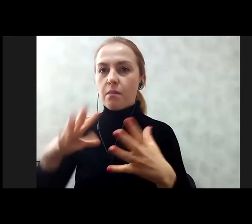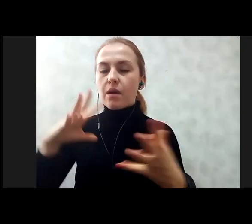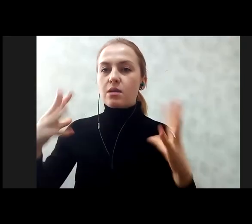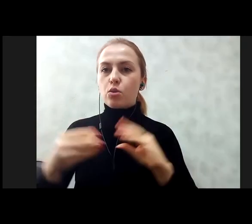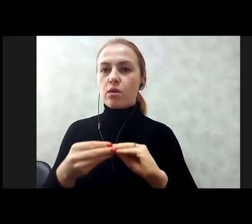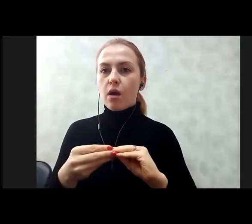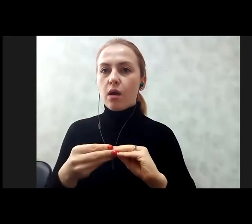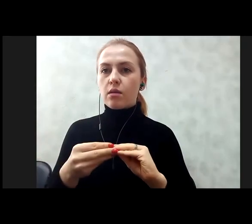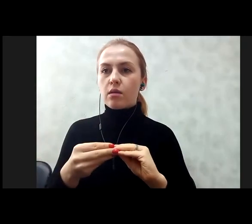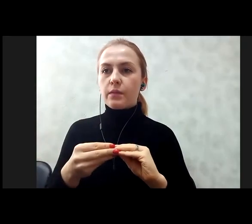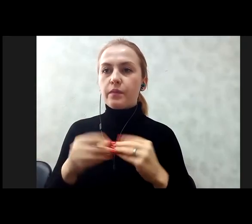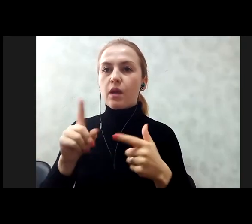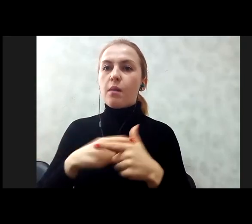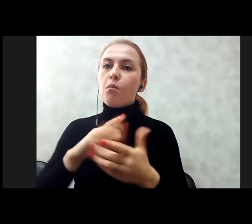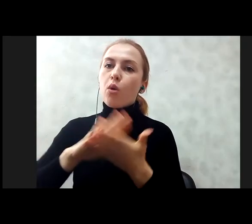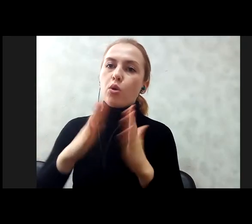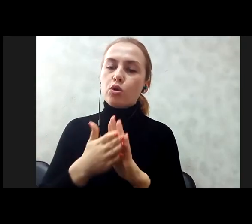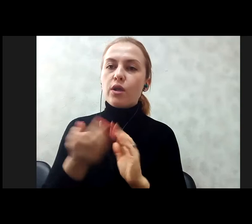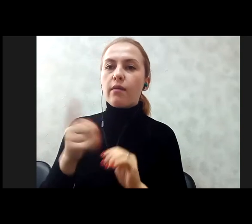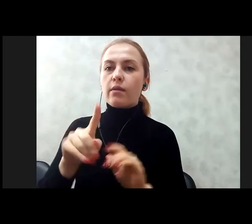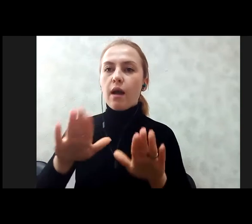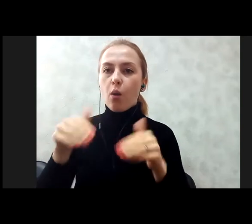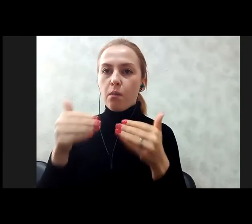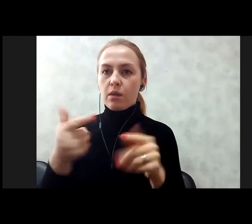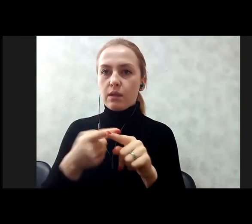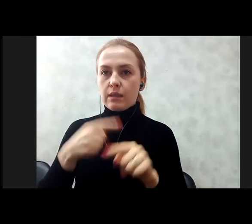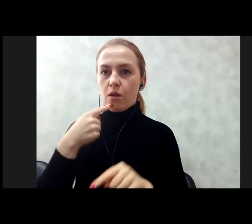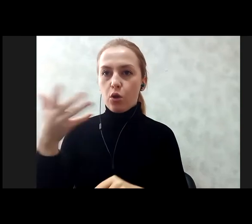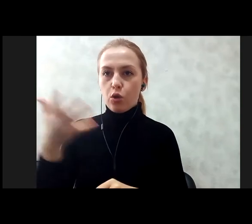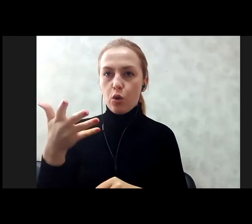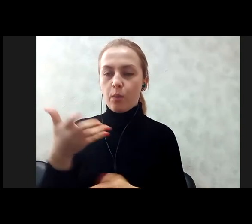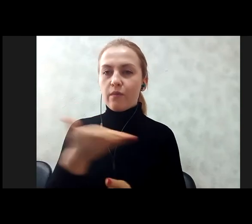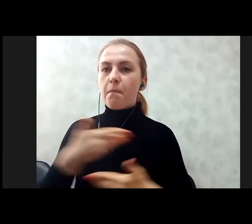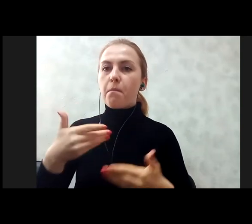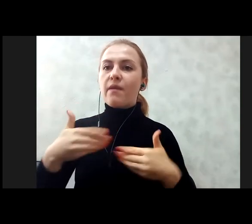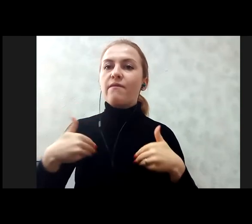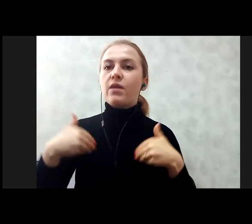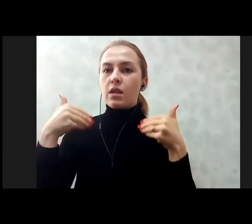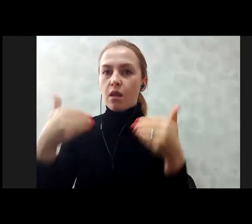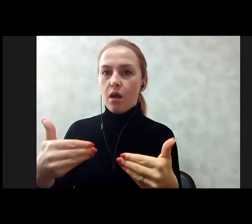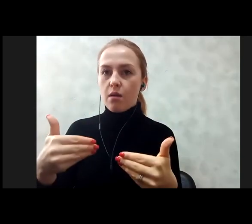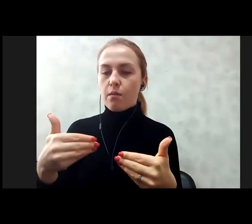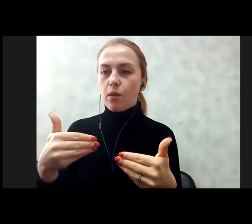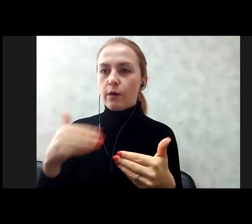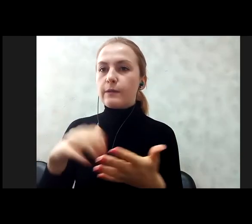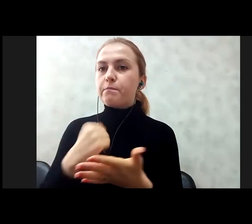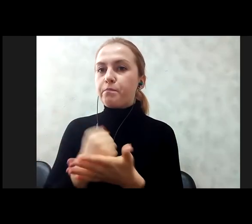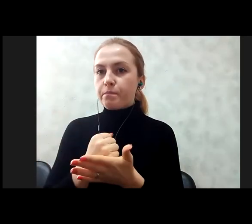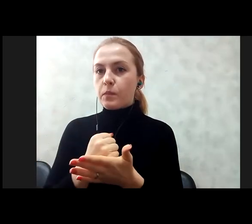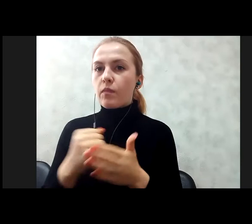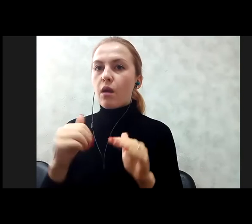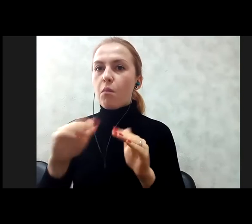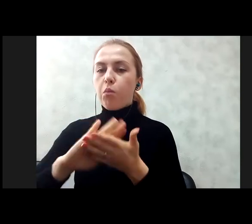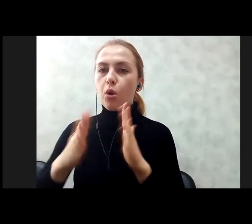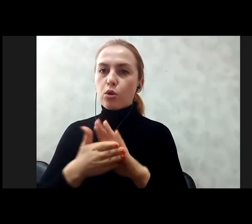and will present the major recommendations of that report. We also welcome